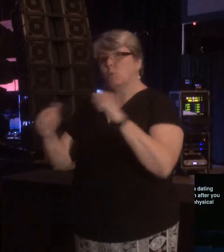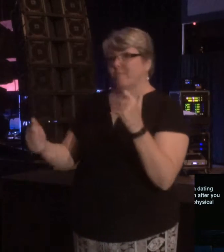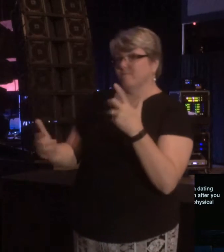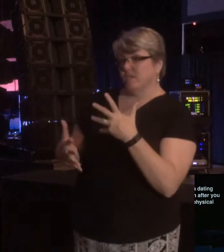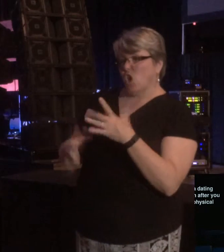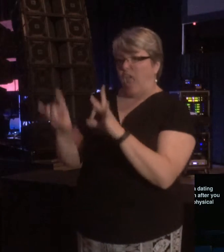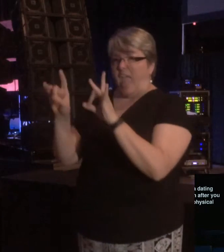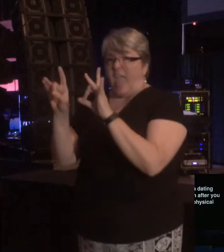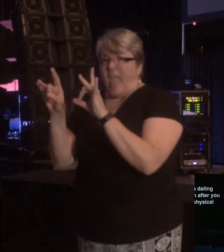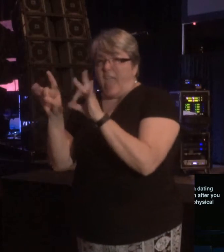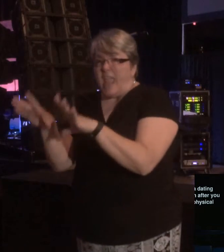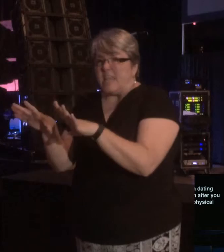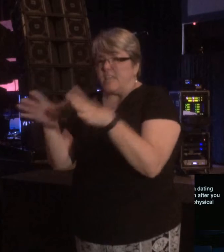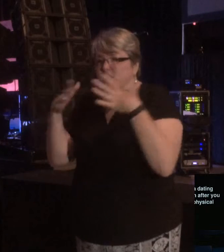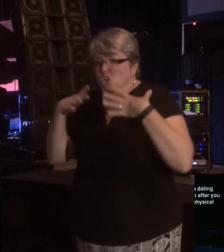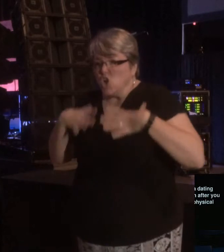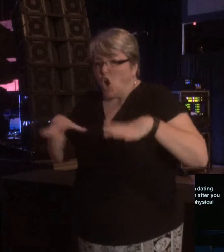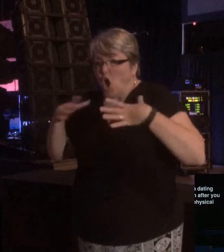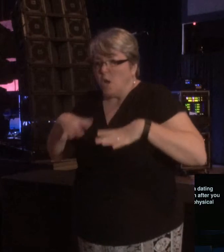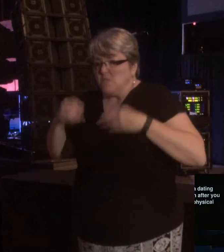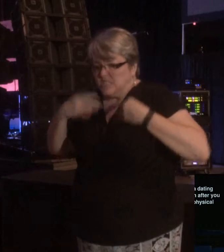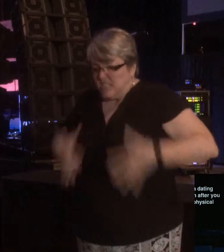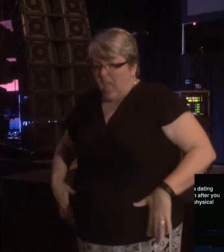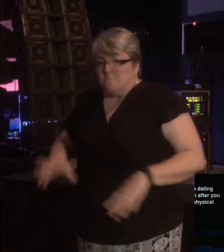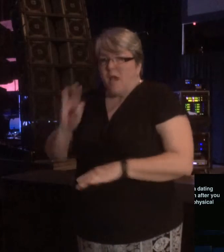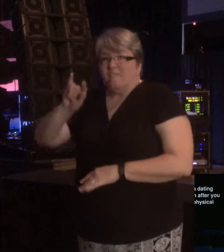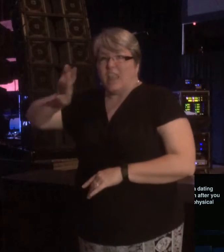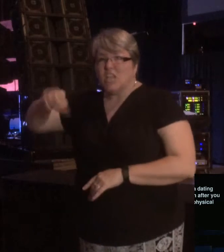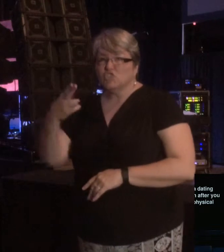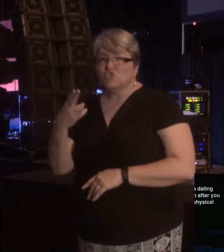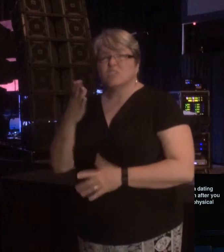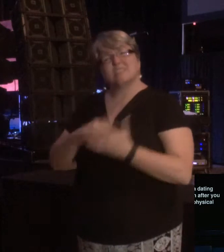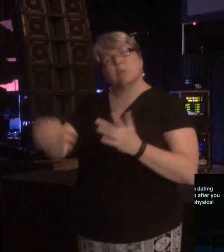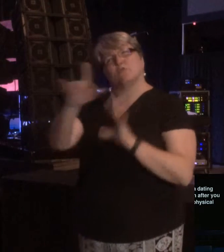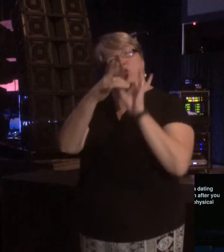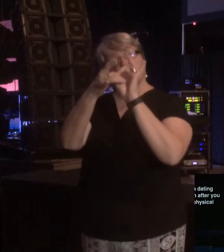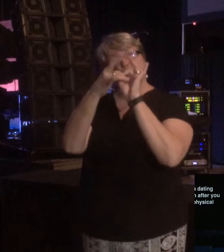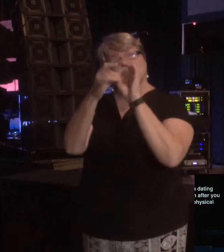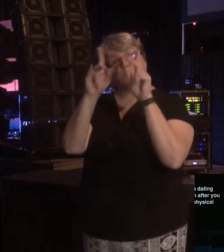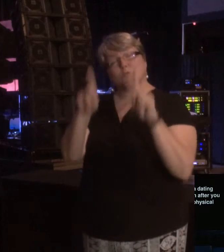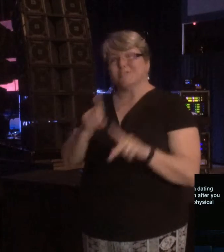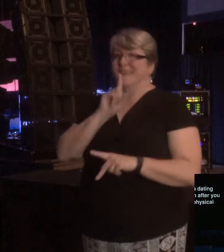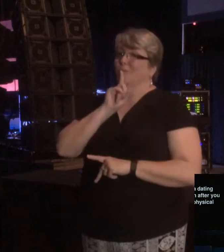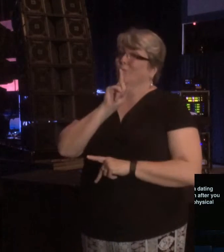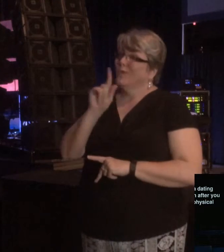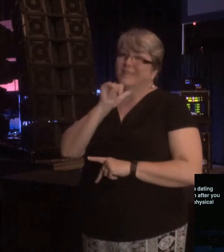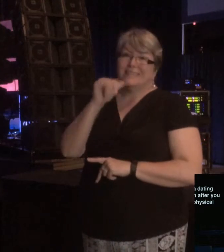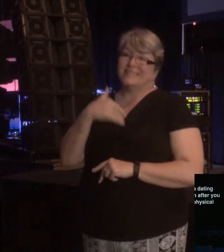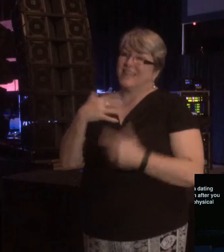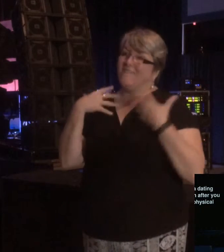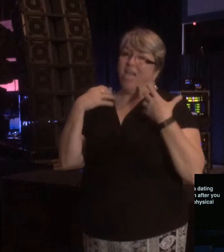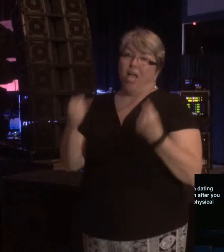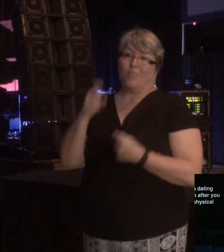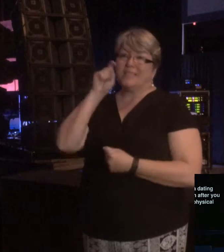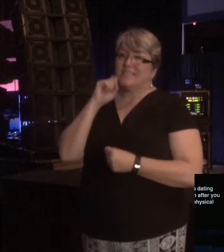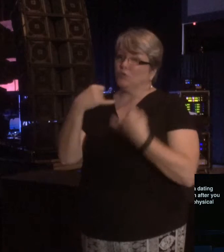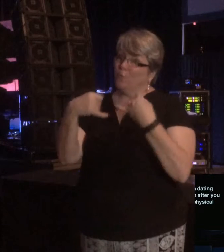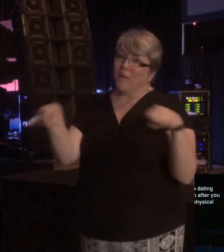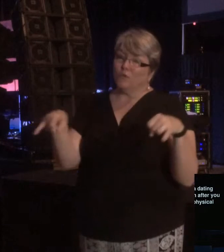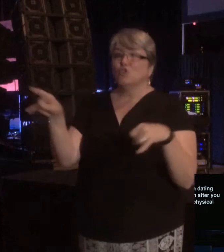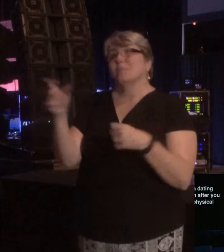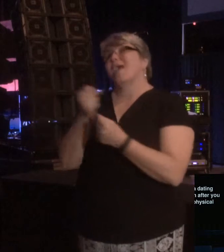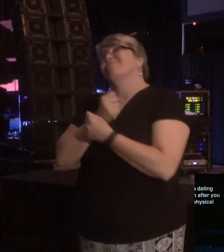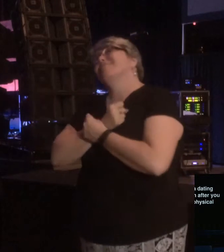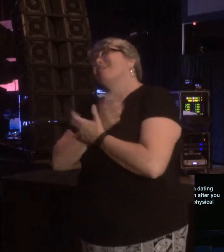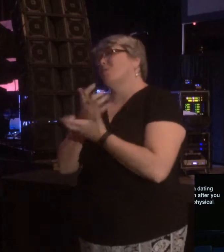one point, do you think you could ever get back together with Jeff? And I said, as truthfully and non-dramatic as possible, it would